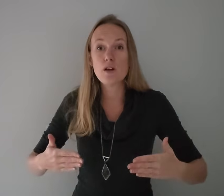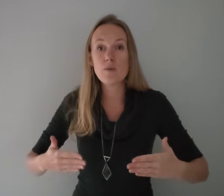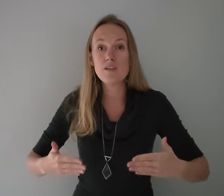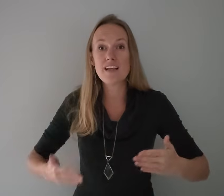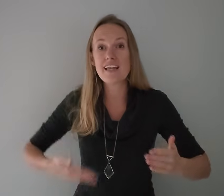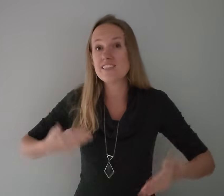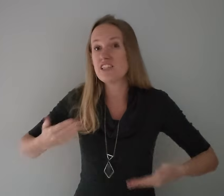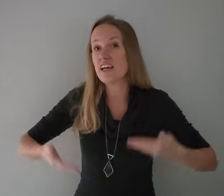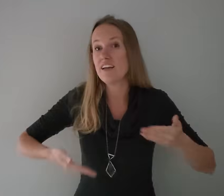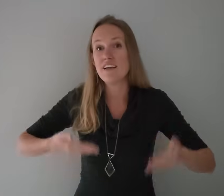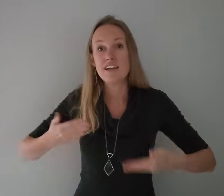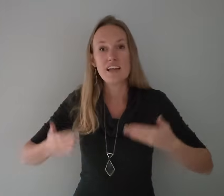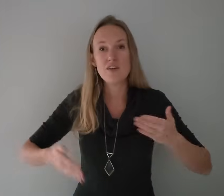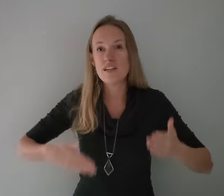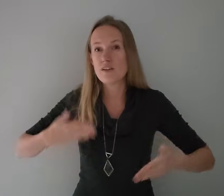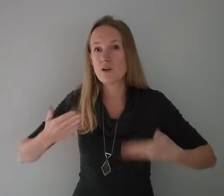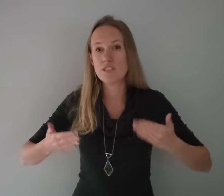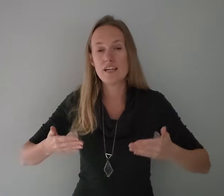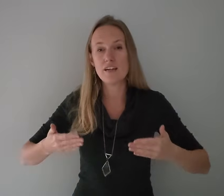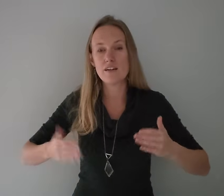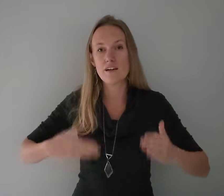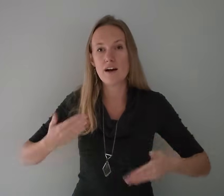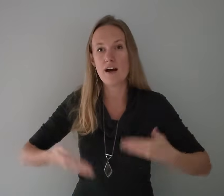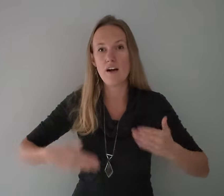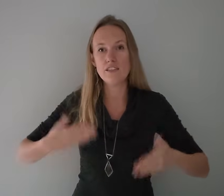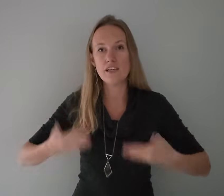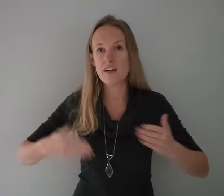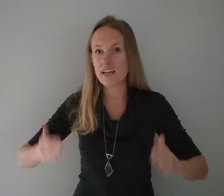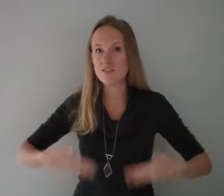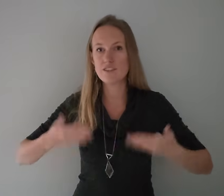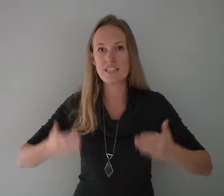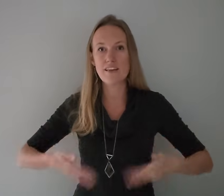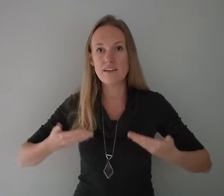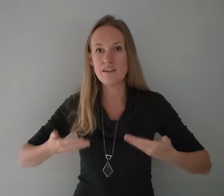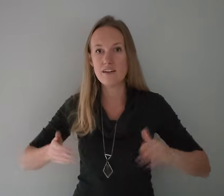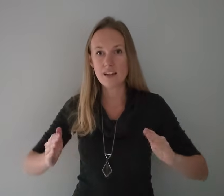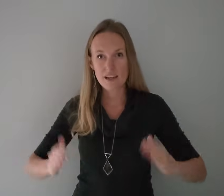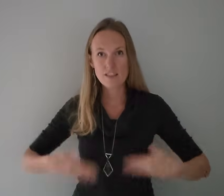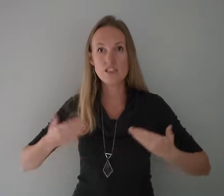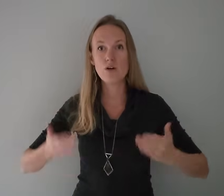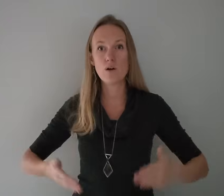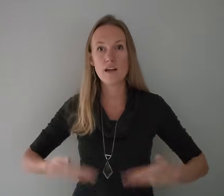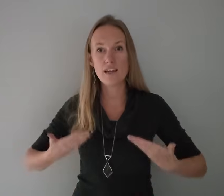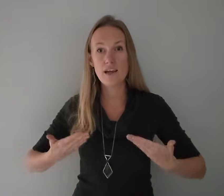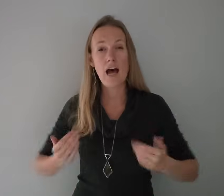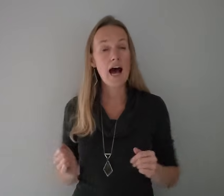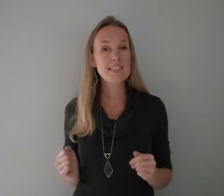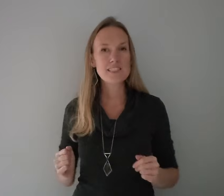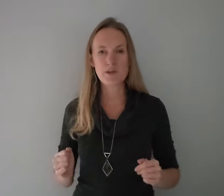we learned that yesterday. Okay, you can either rotate or alternate your hands or together. Joy,